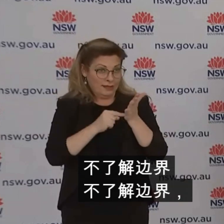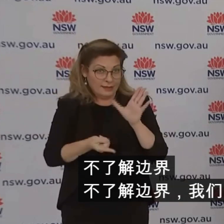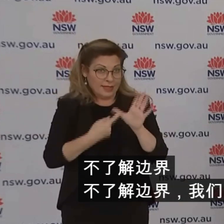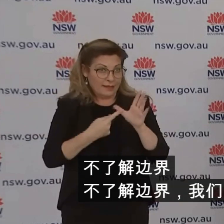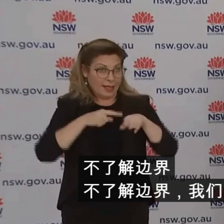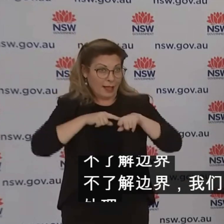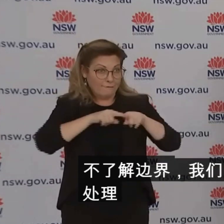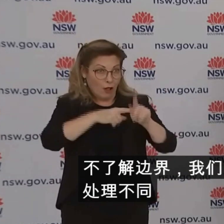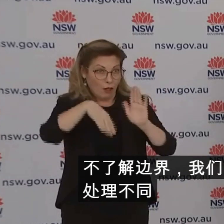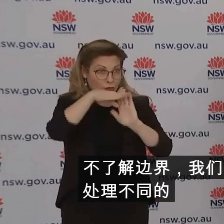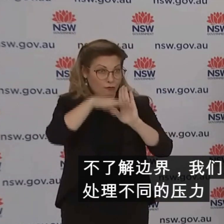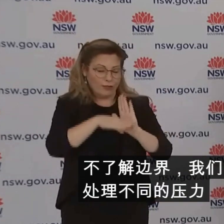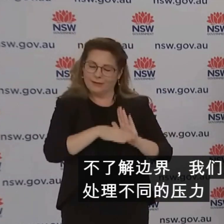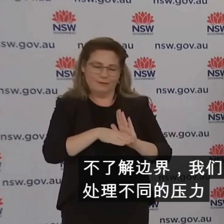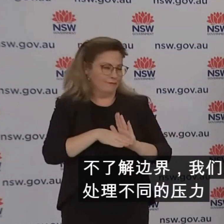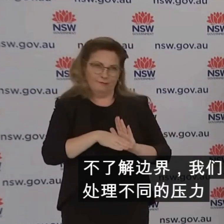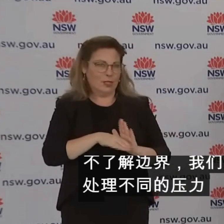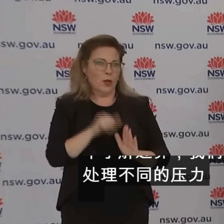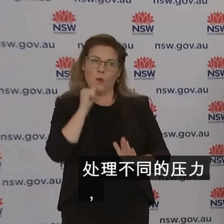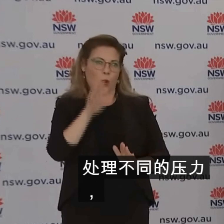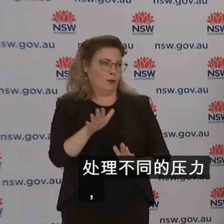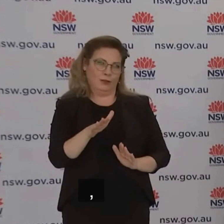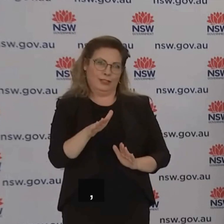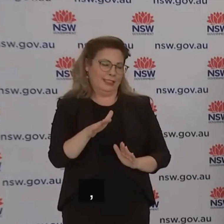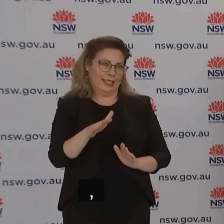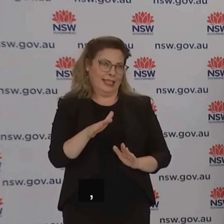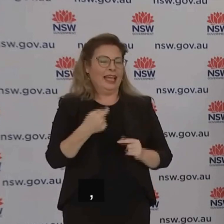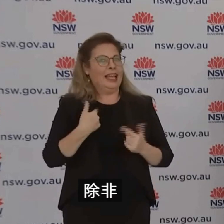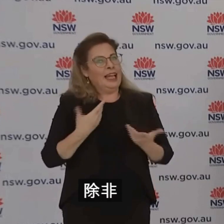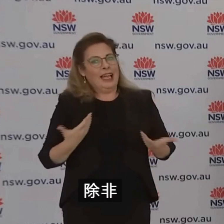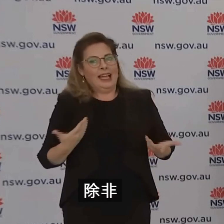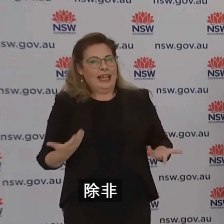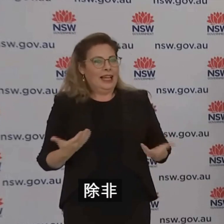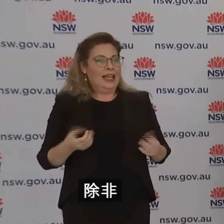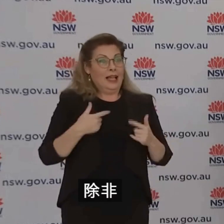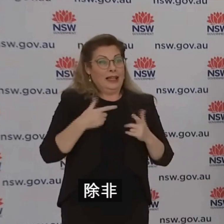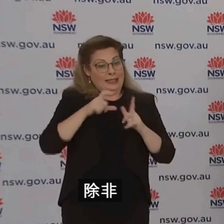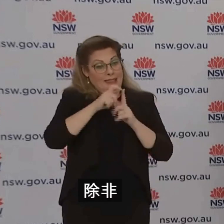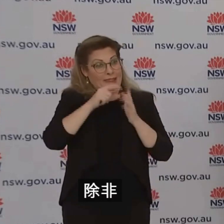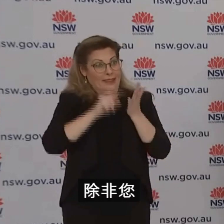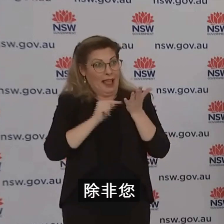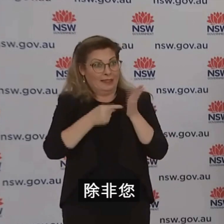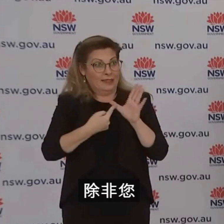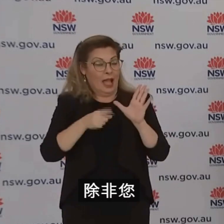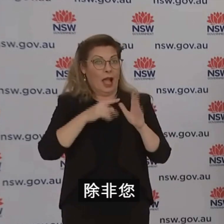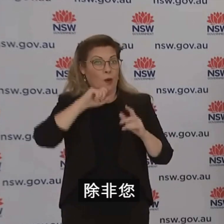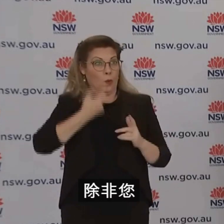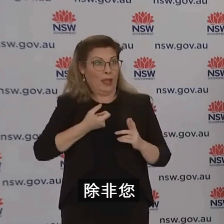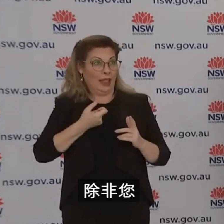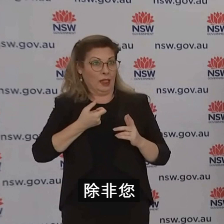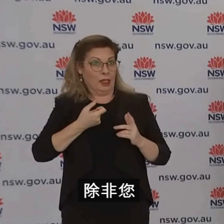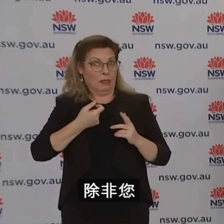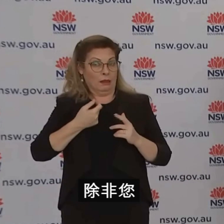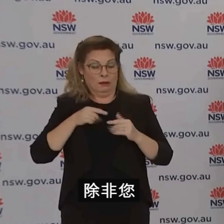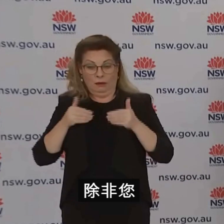boundaries. We are dealing with a different strain. And unless you have literally a police officer